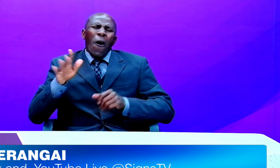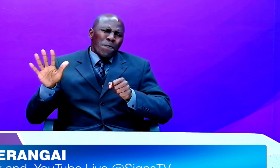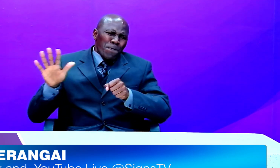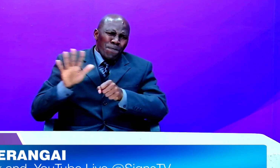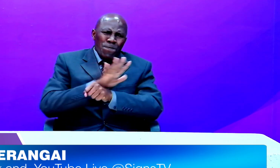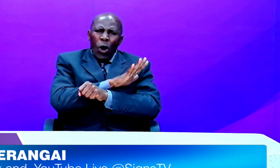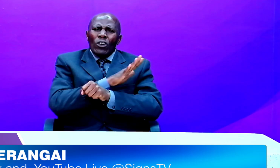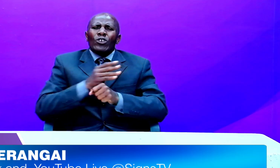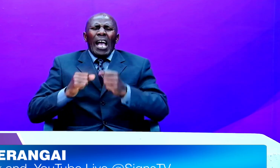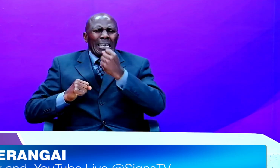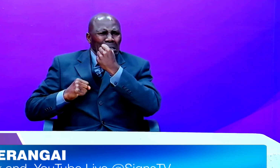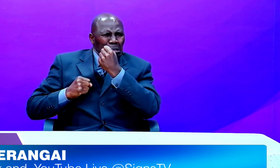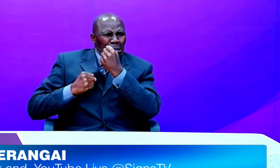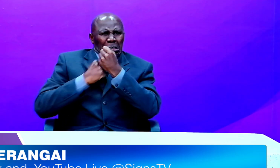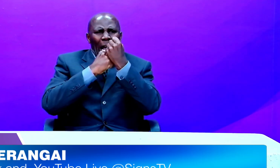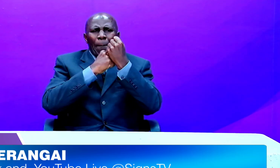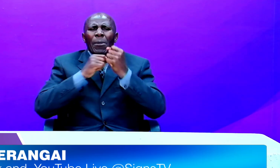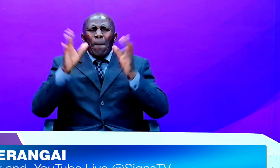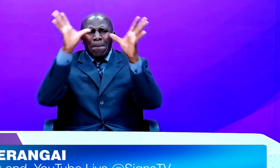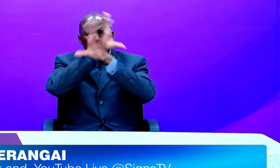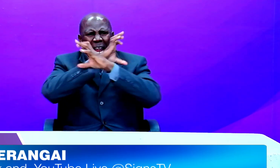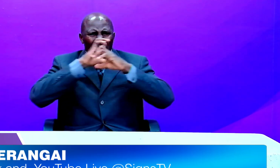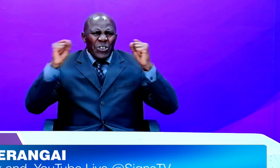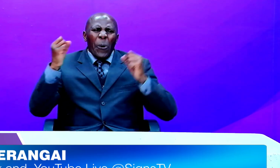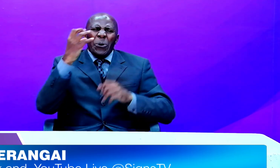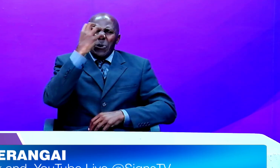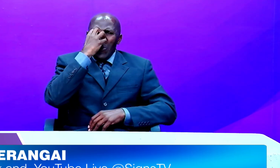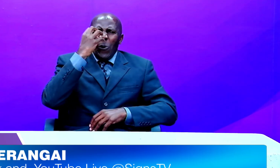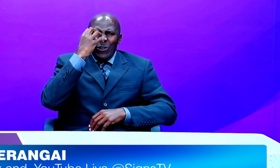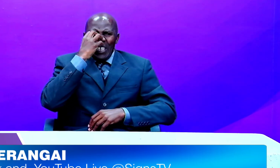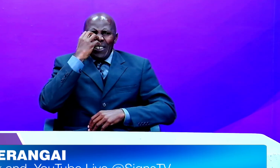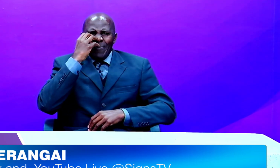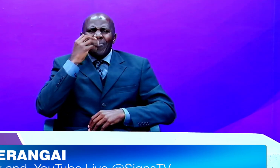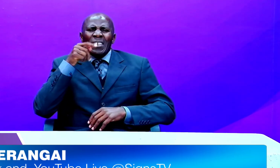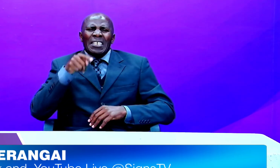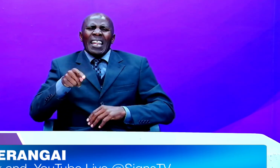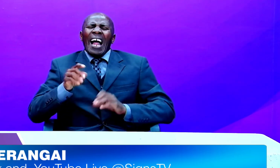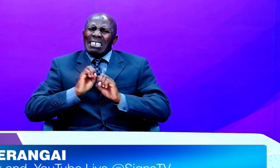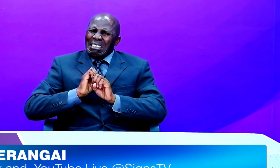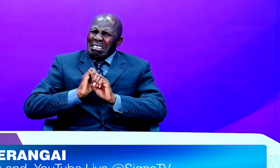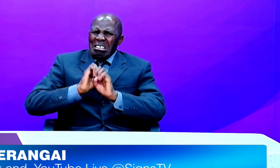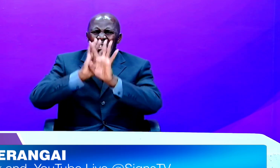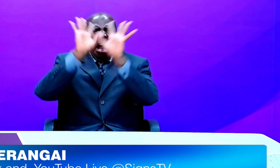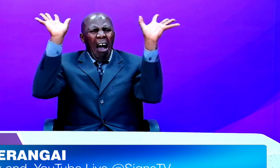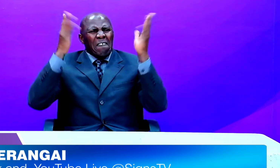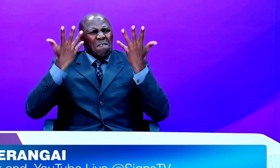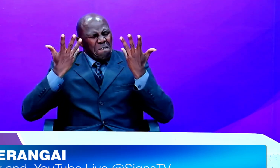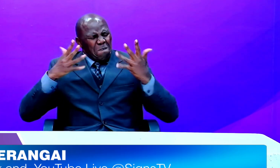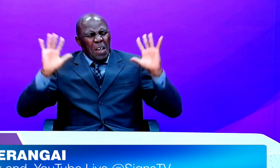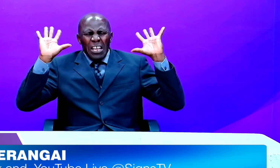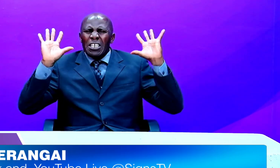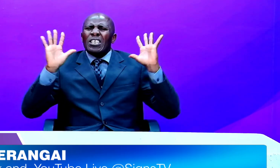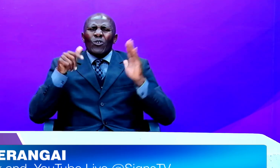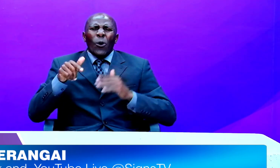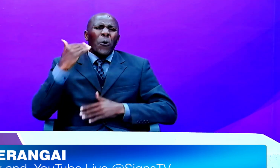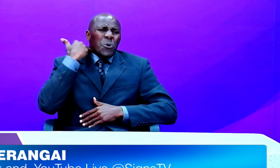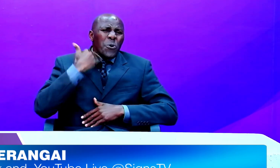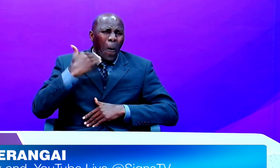Furthermore, the Kenya Kwanza leaders voiced their full support for President William Ruto's firm stance on dealing